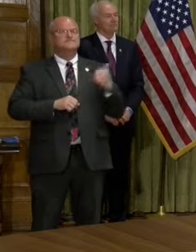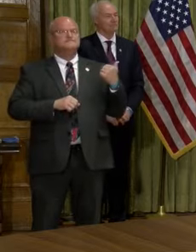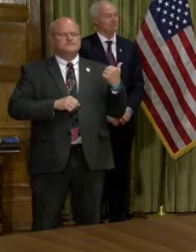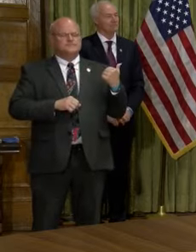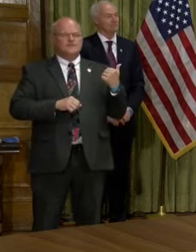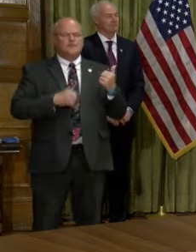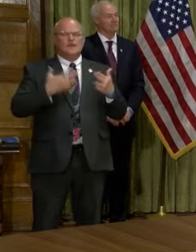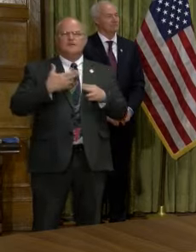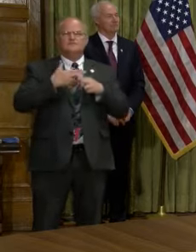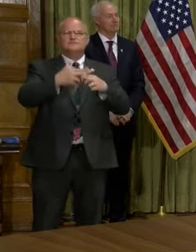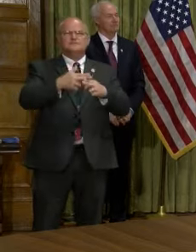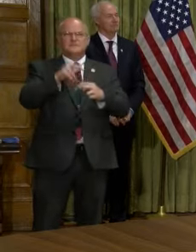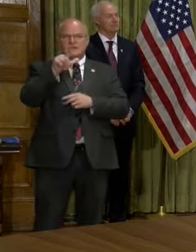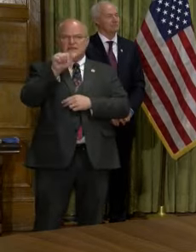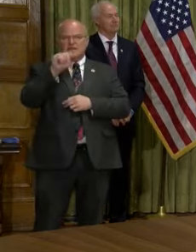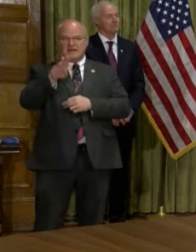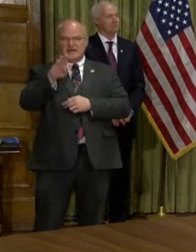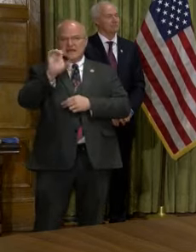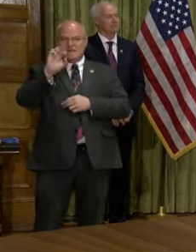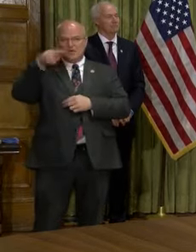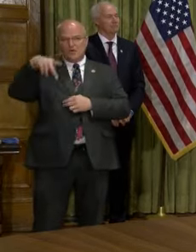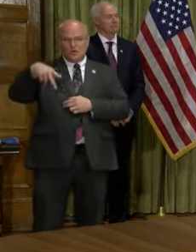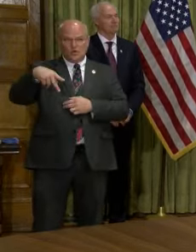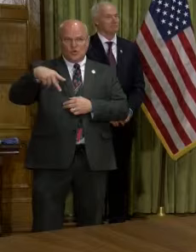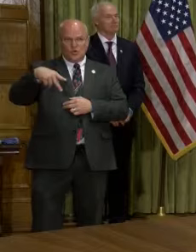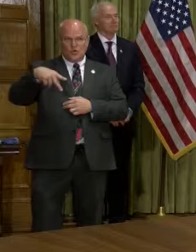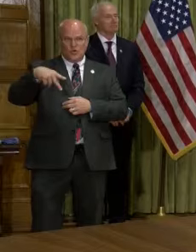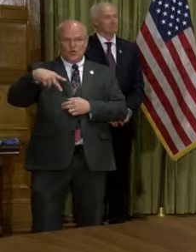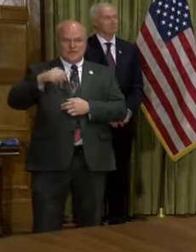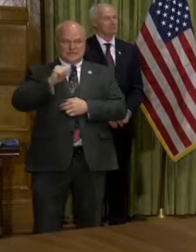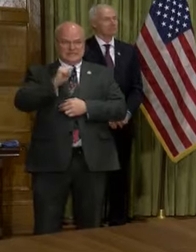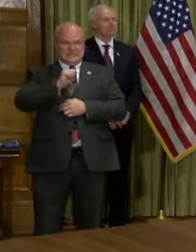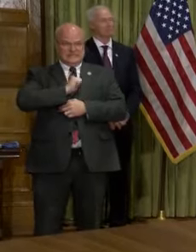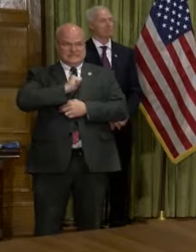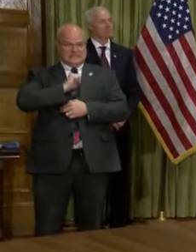believe you may be referring to the LabCorp